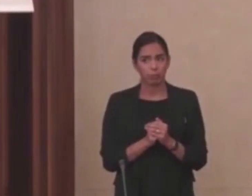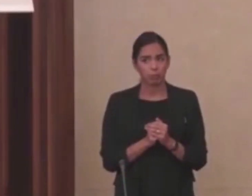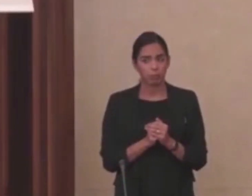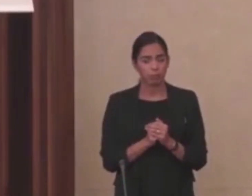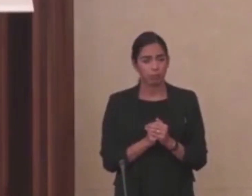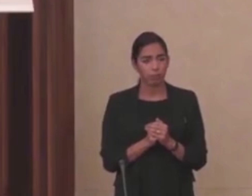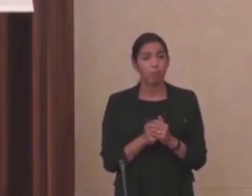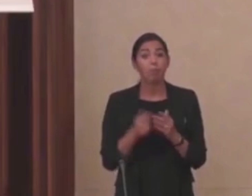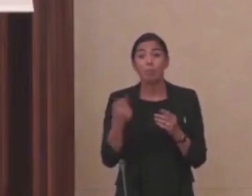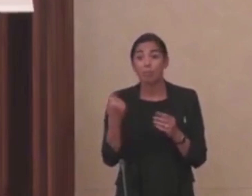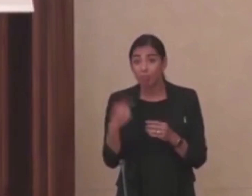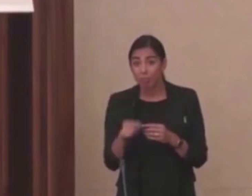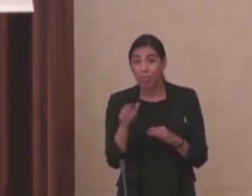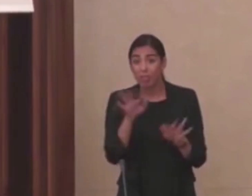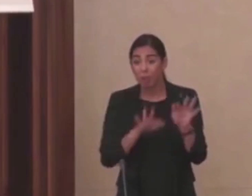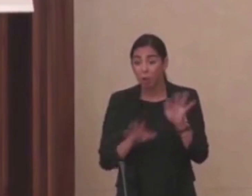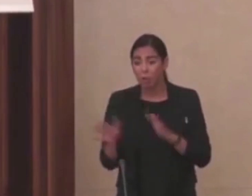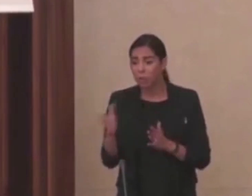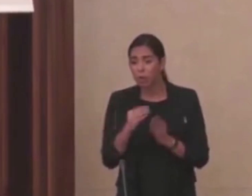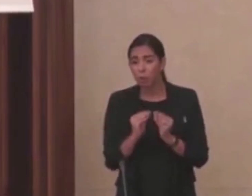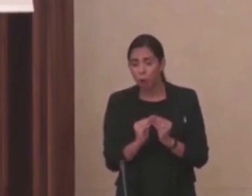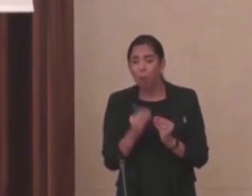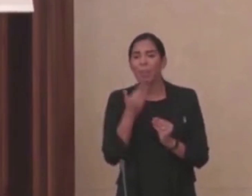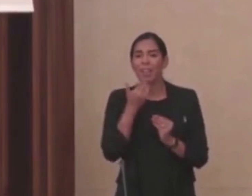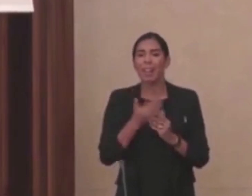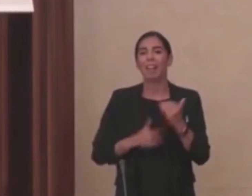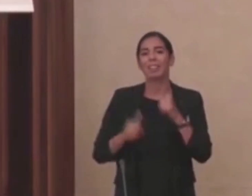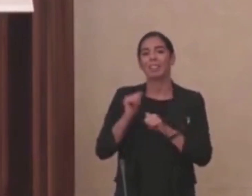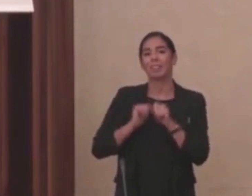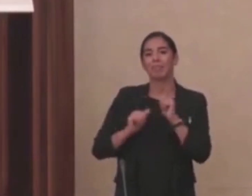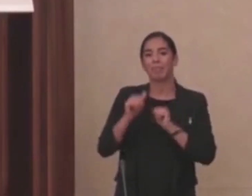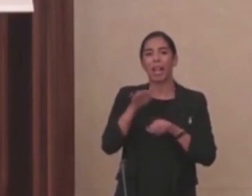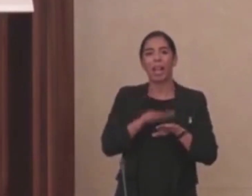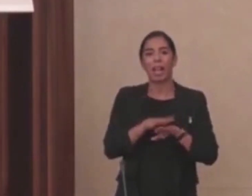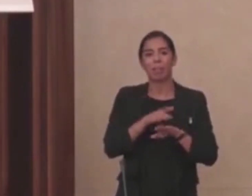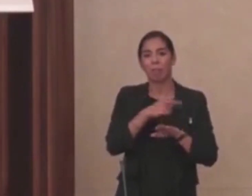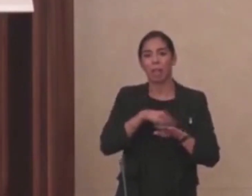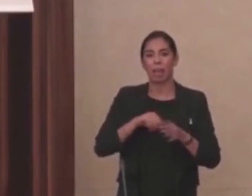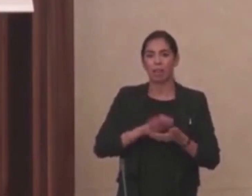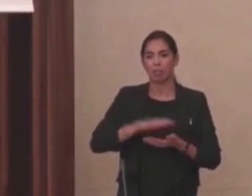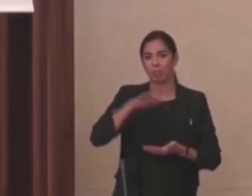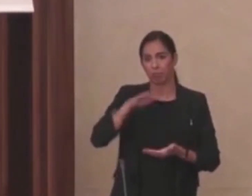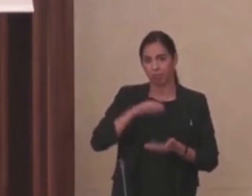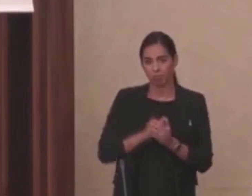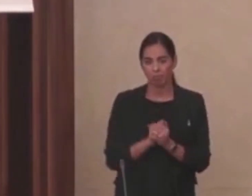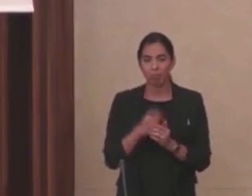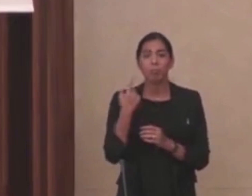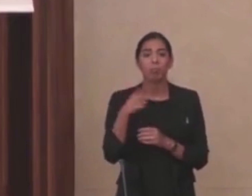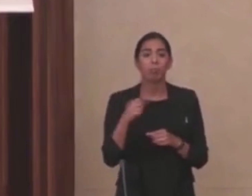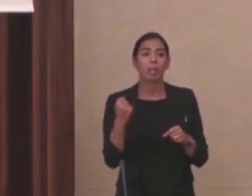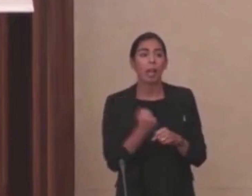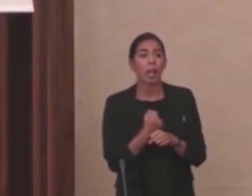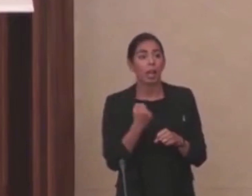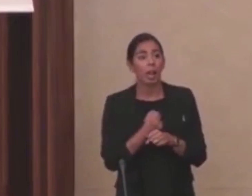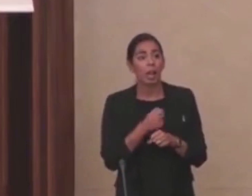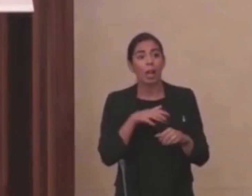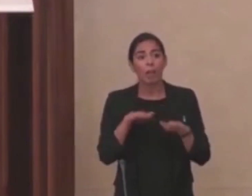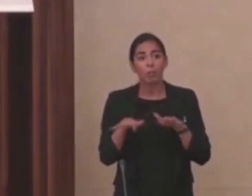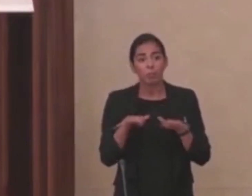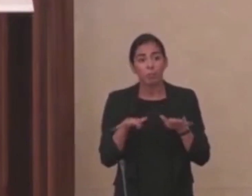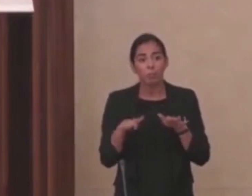information for home treatments to doctors on the basis of the experience we had in the Alessandria